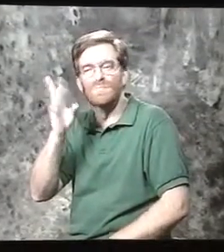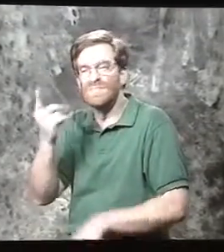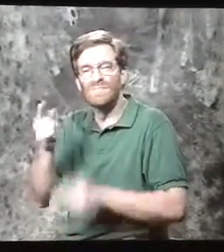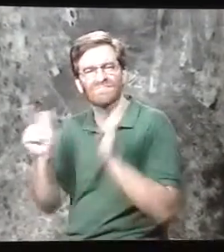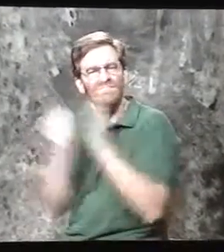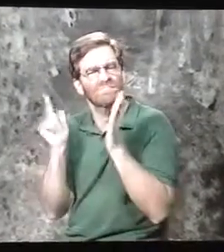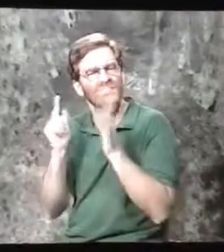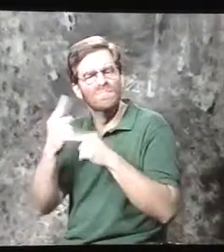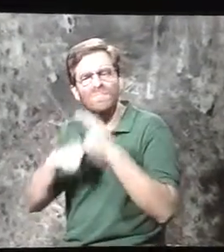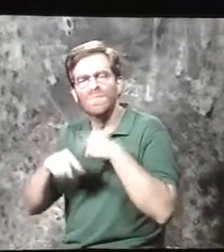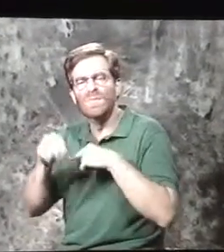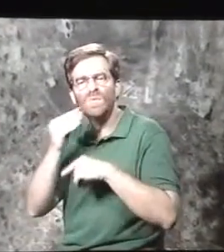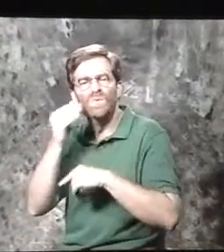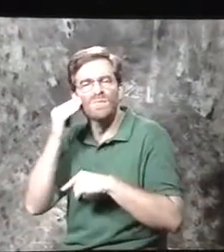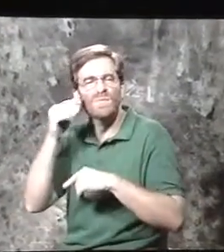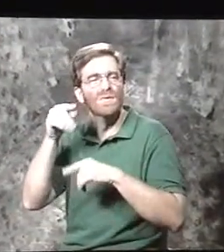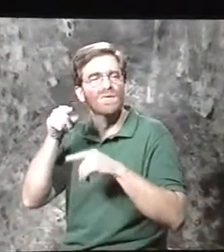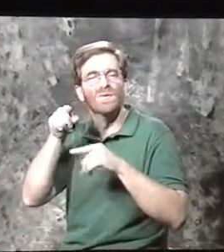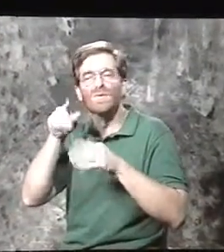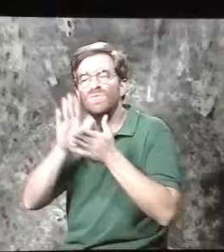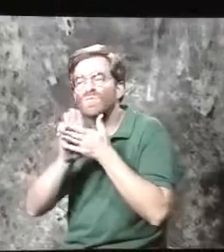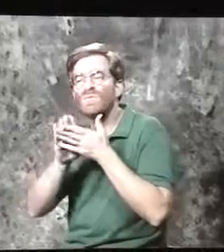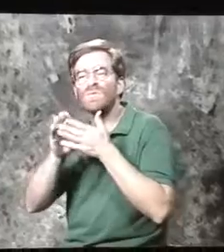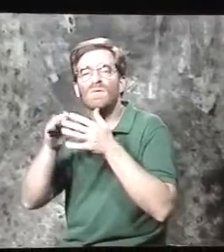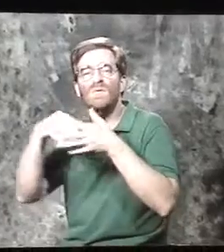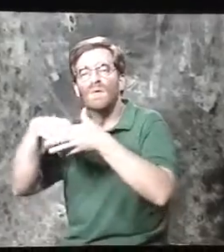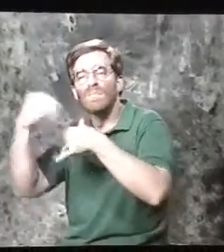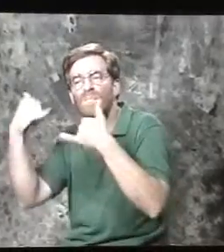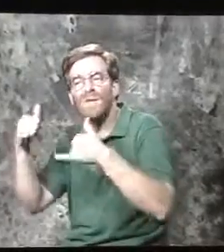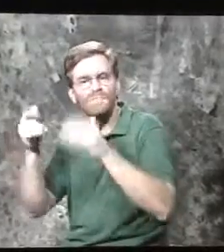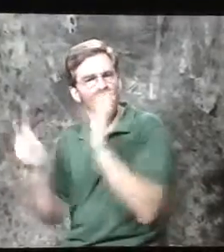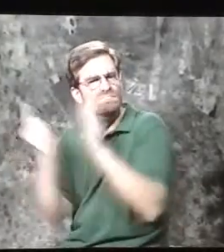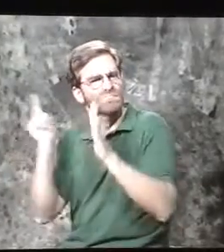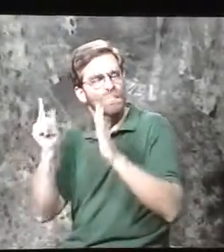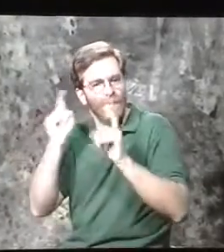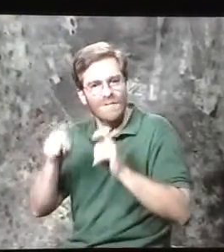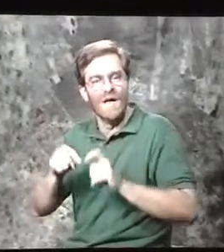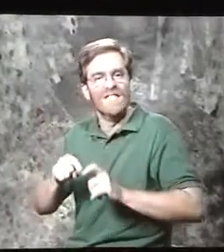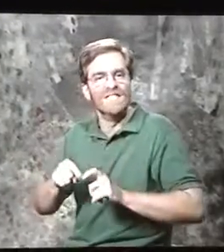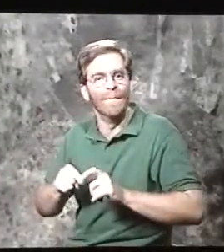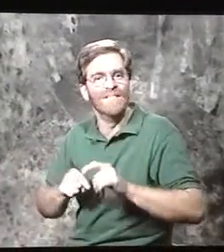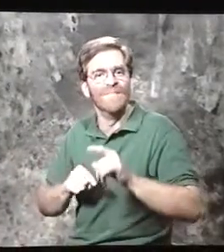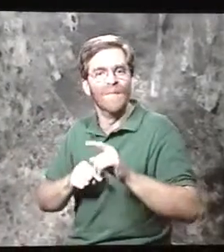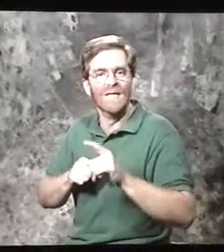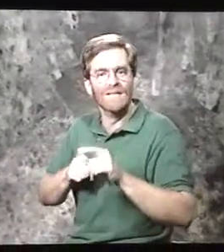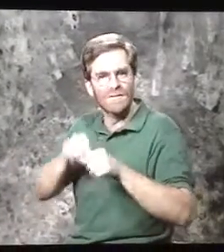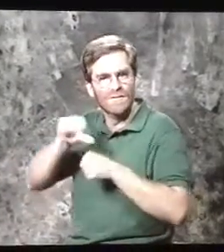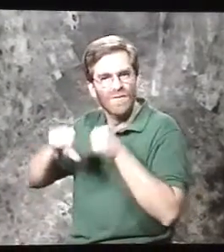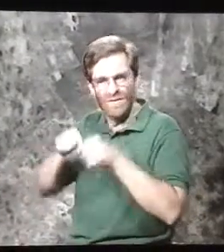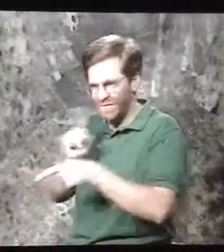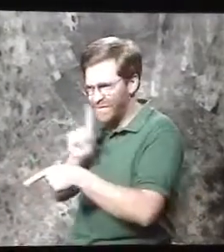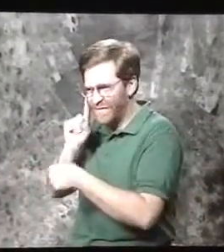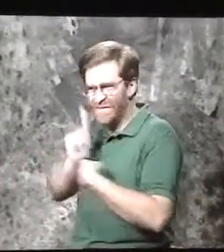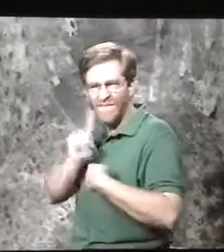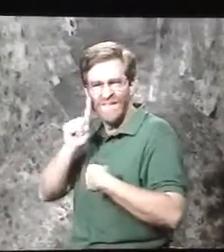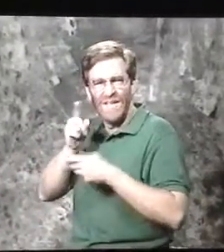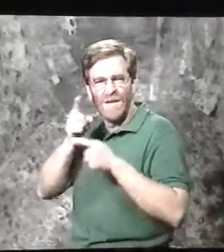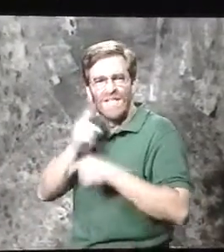terrible. It was almost illegal to sign at home or at school or when we were out playing. We couldn't sign. We had to speak. We had to speak to each